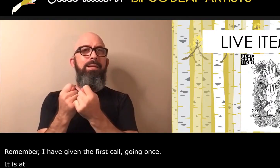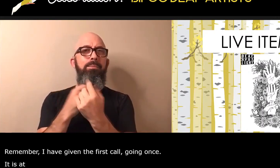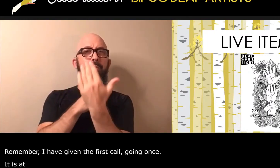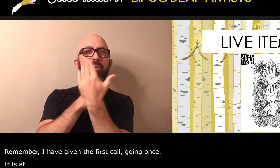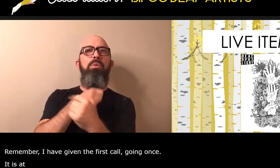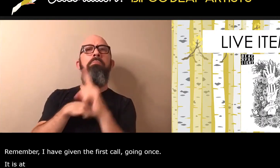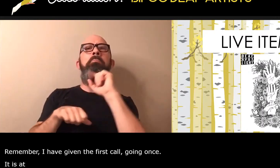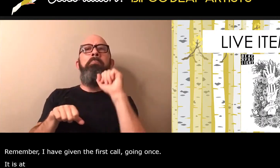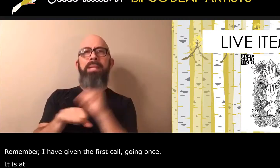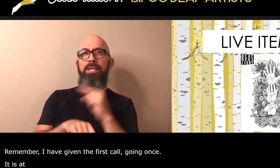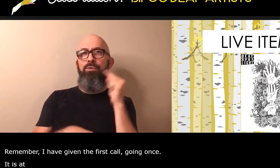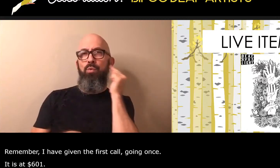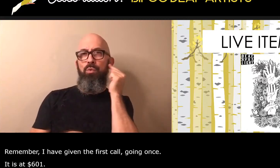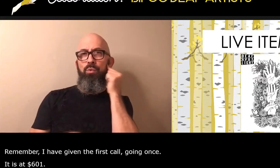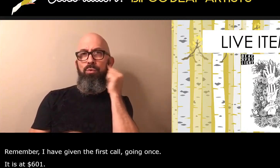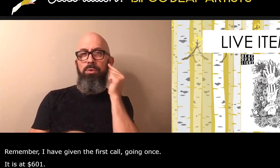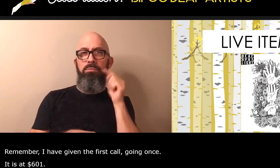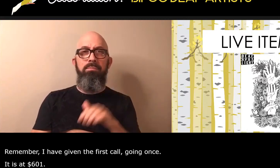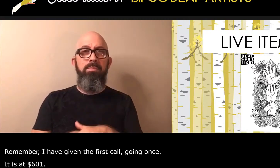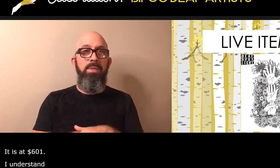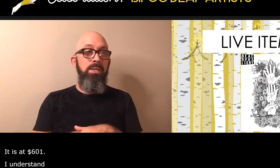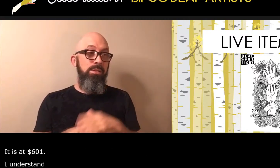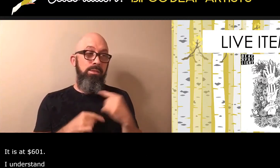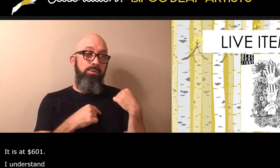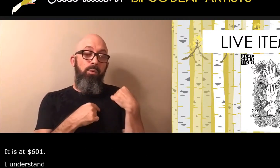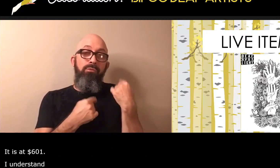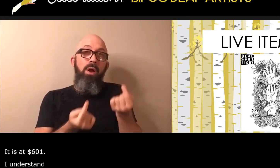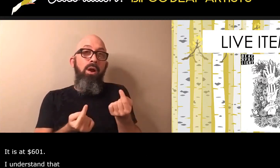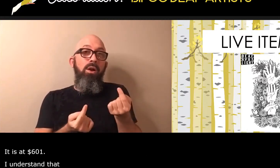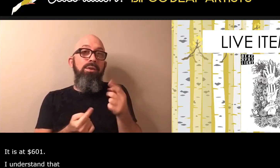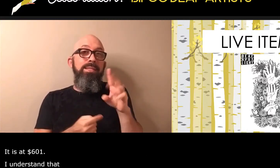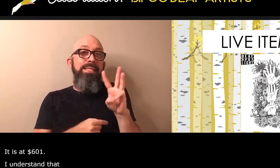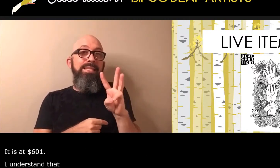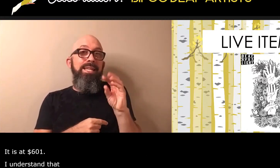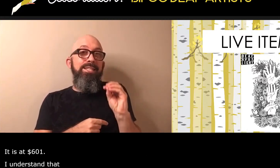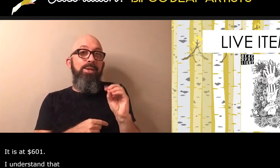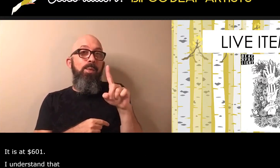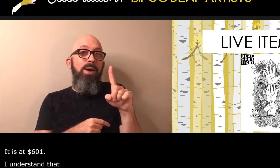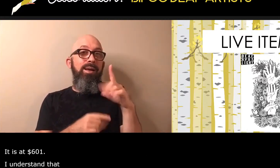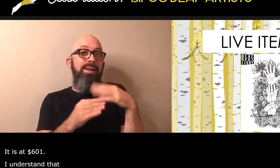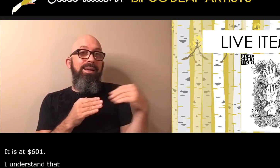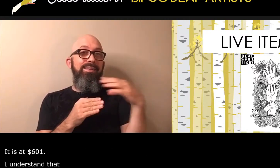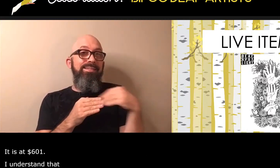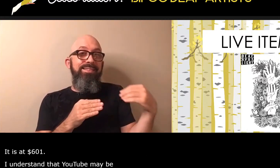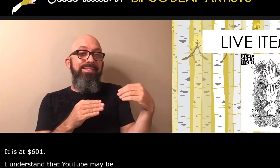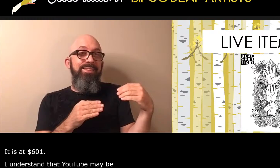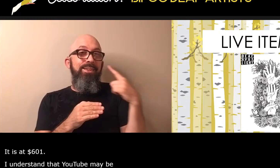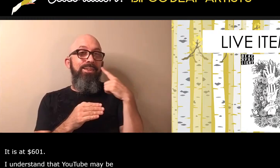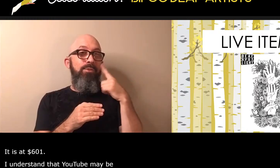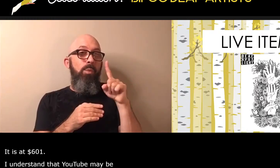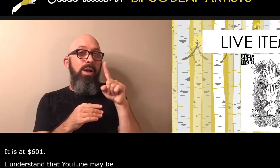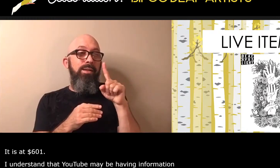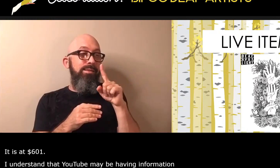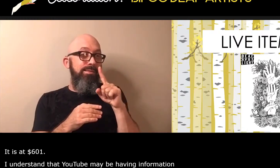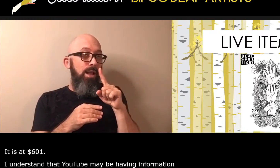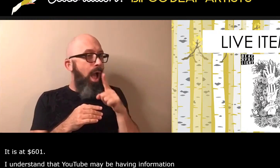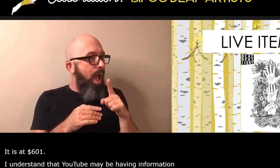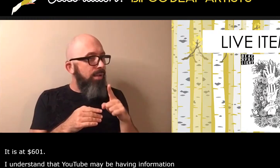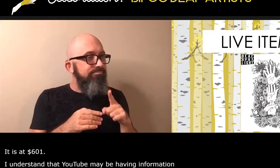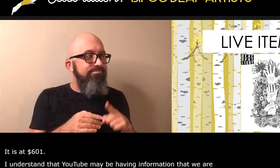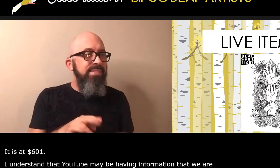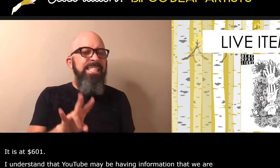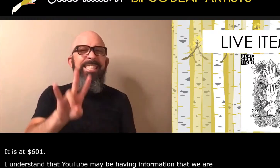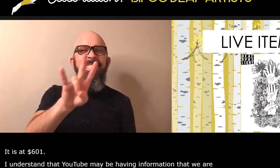I understand that YouTube may be having information that we can't getting. Currently, it's resting